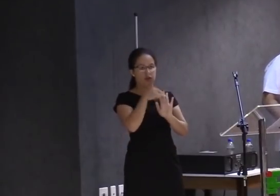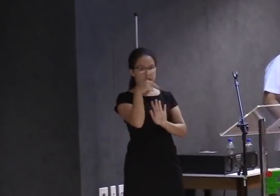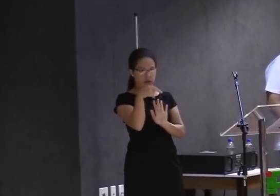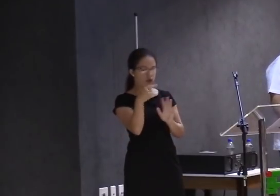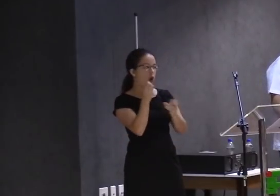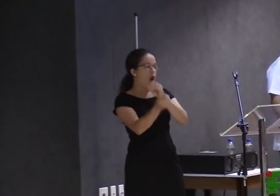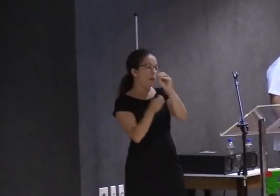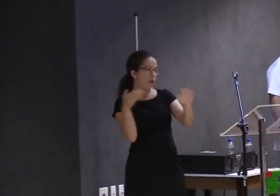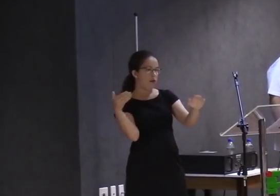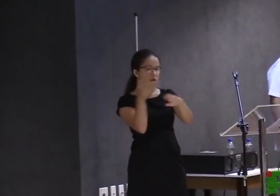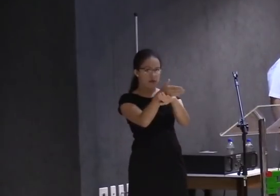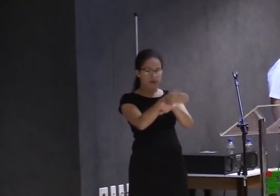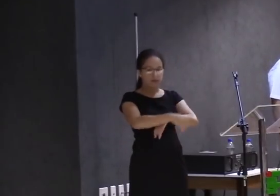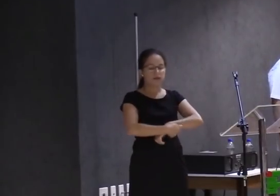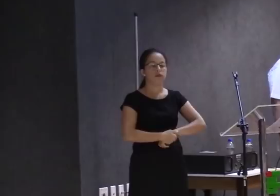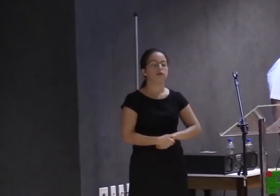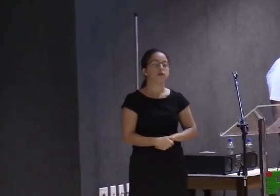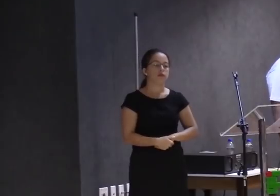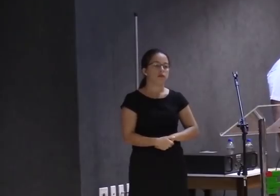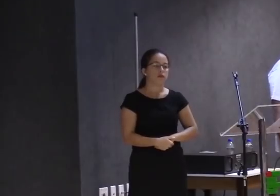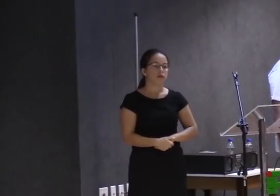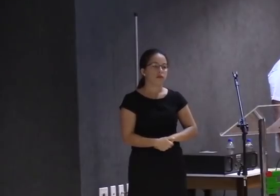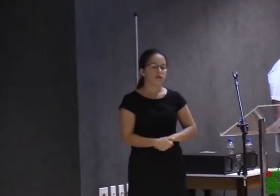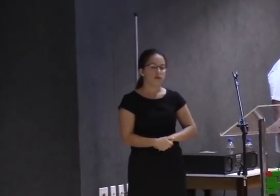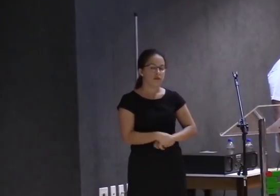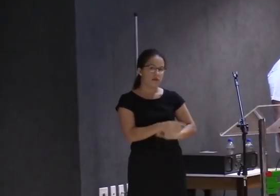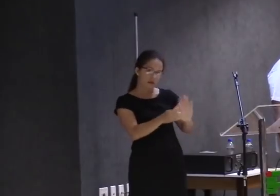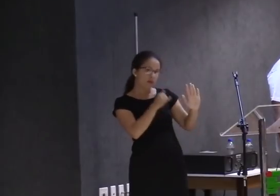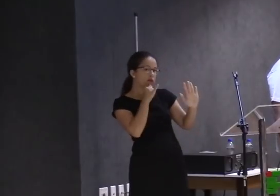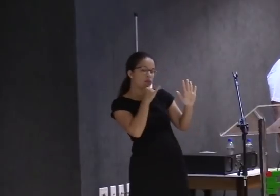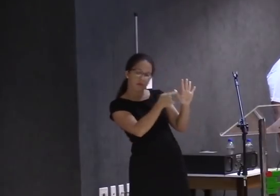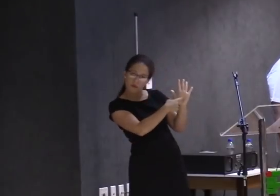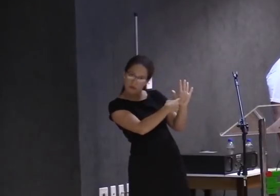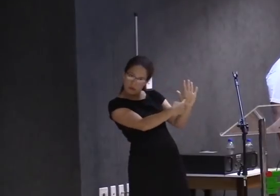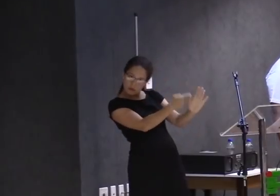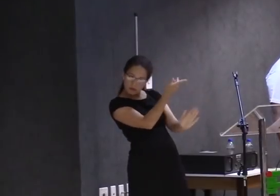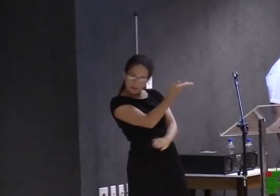vocês acessarem o site do Kahoot seguindo aquele